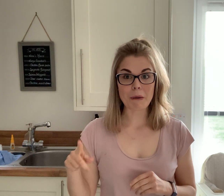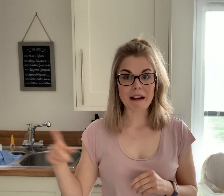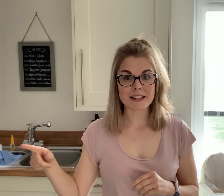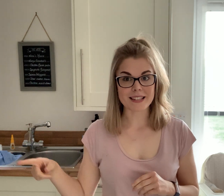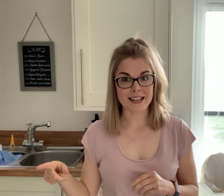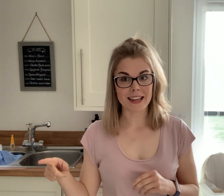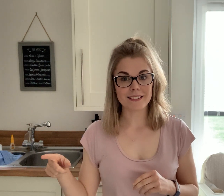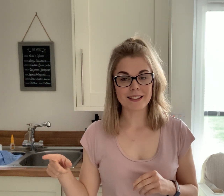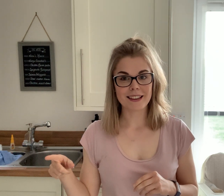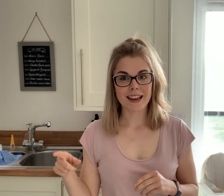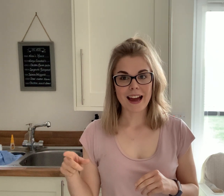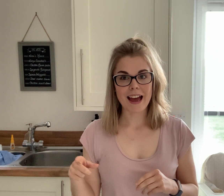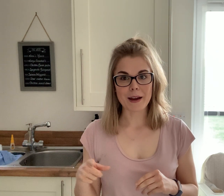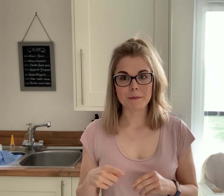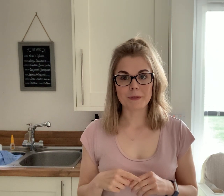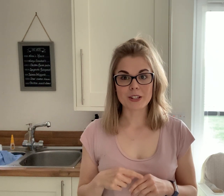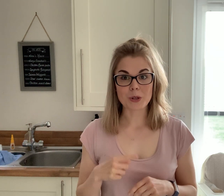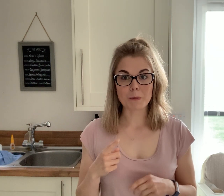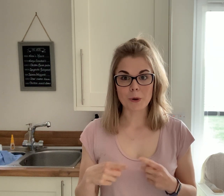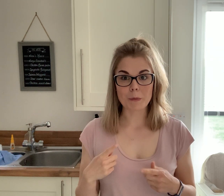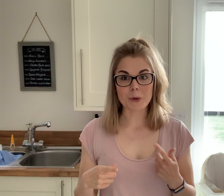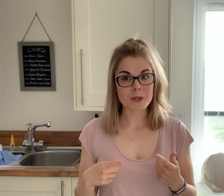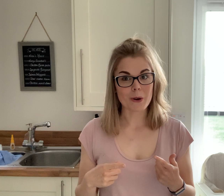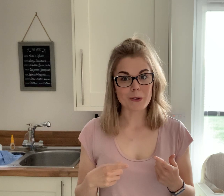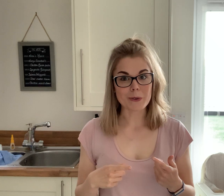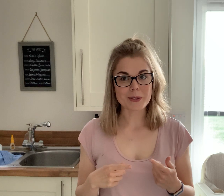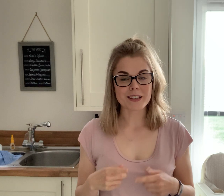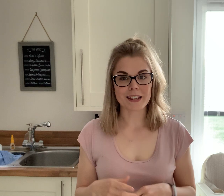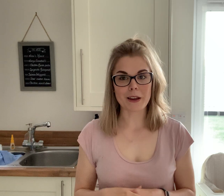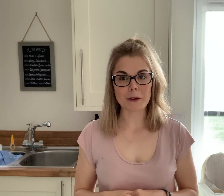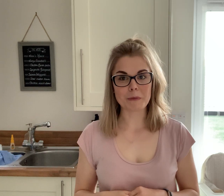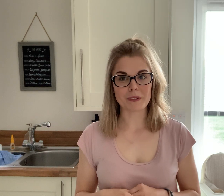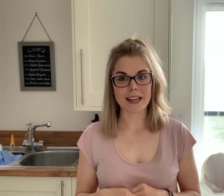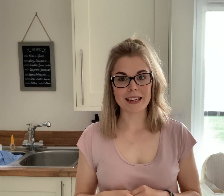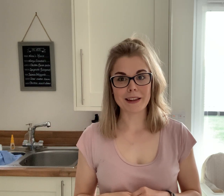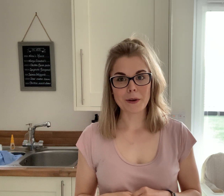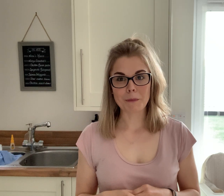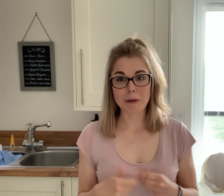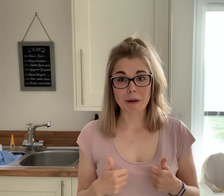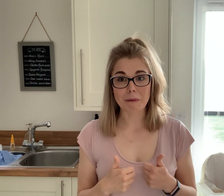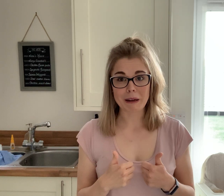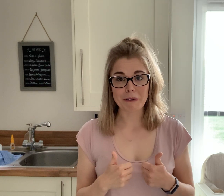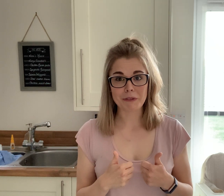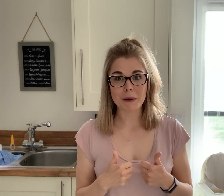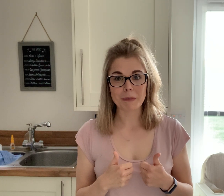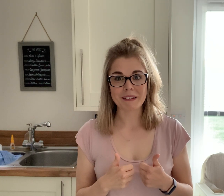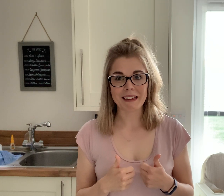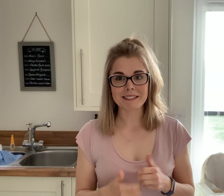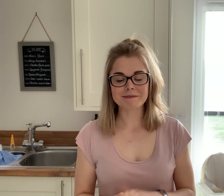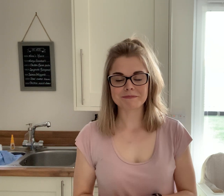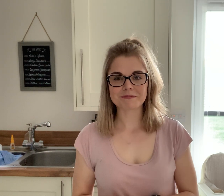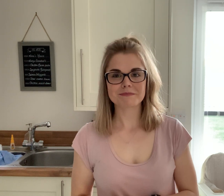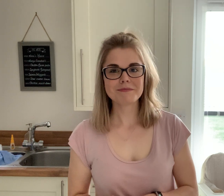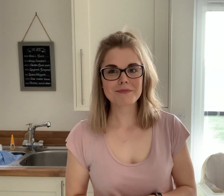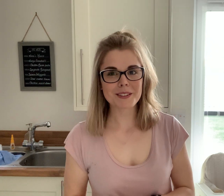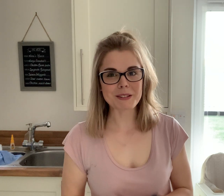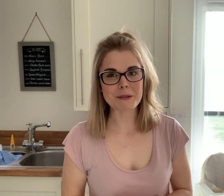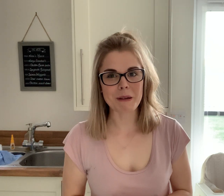practicing and do more and more songs and then hopefully we'll know quite a few by then which is